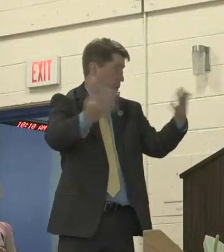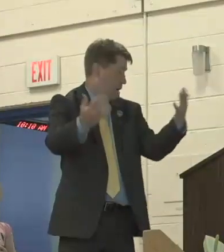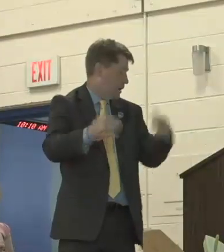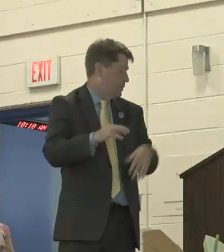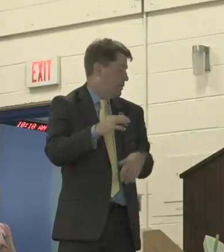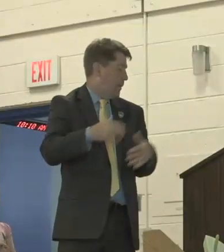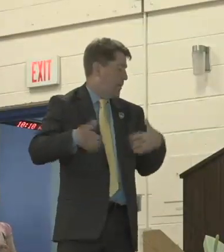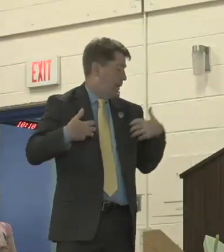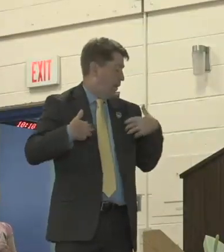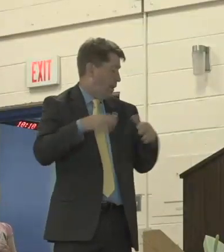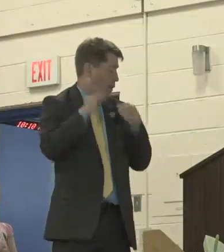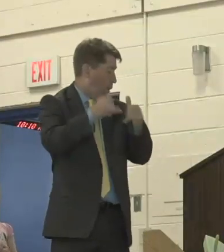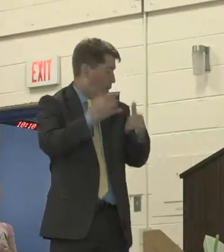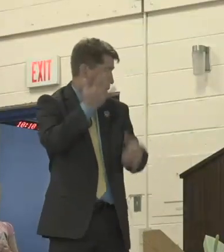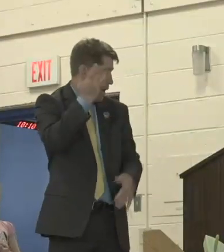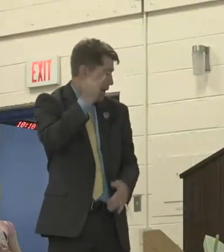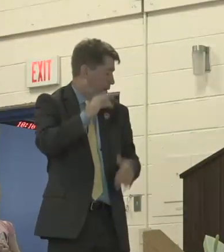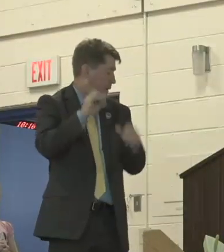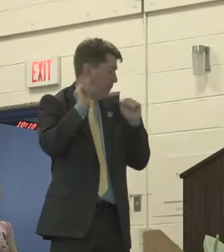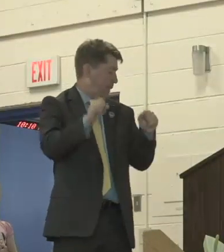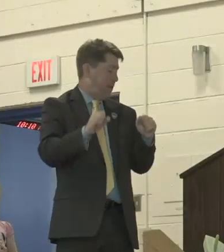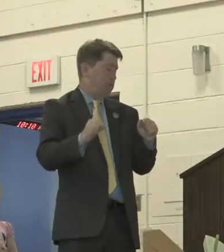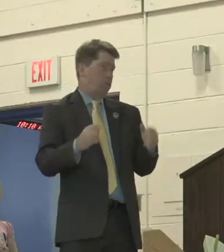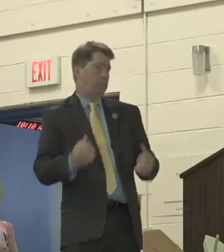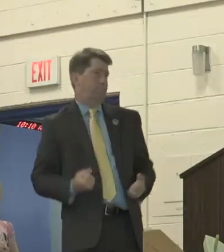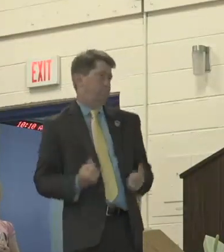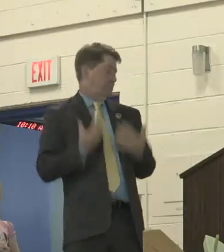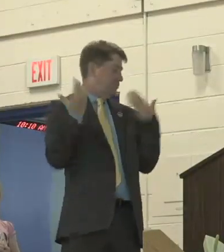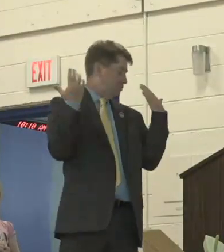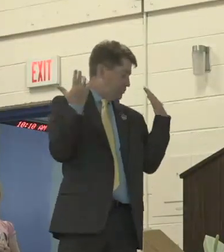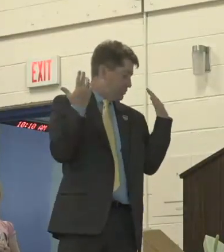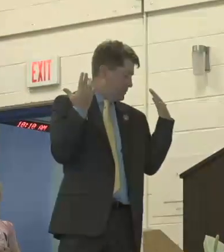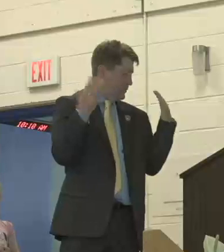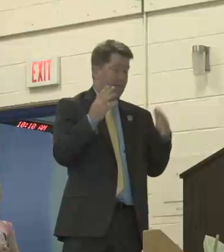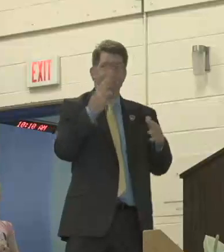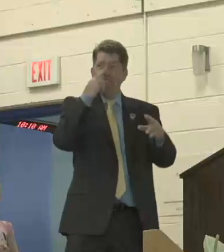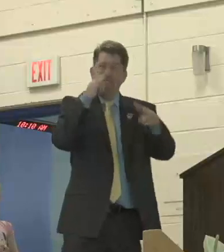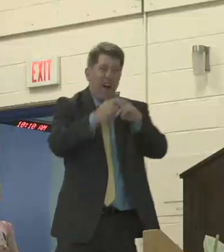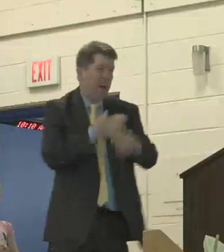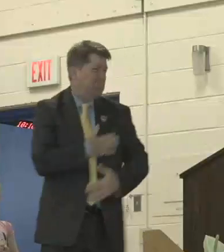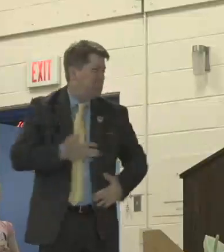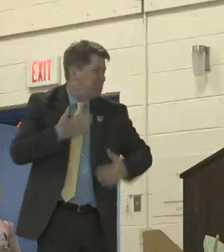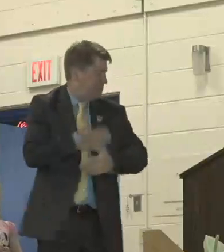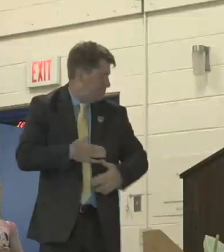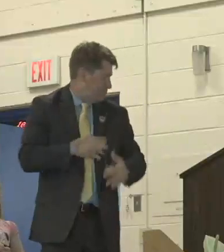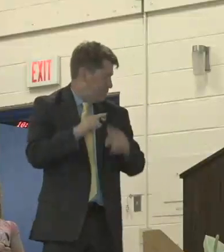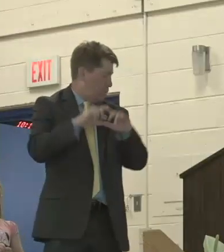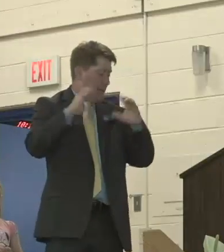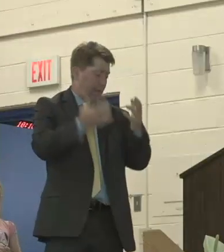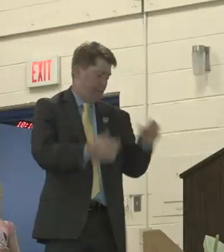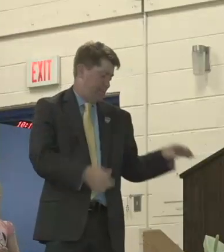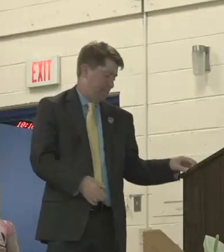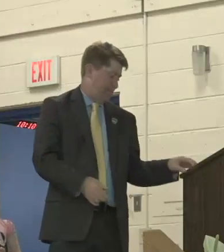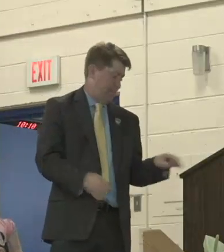All right, the next award is the Monkey Award for your ability to bring life and fun